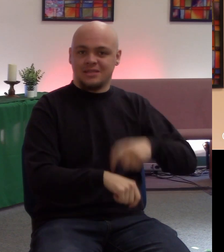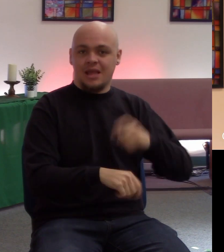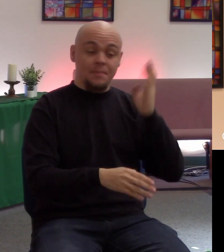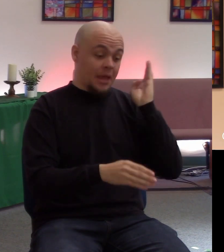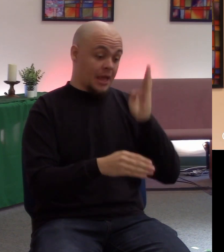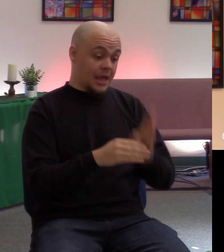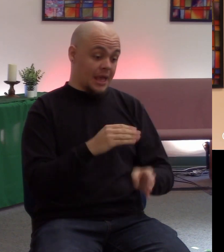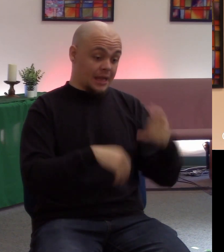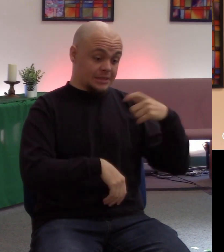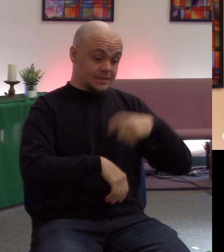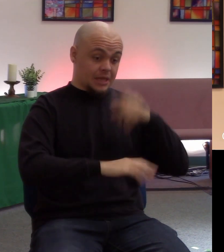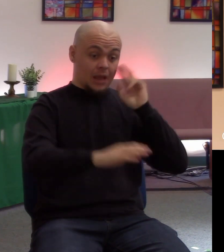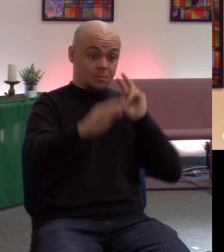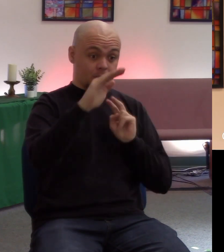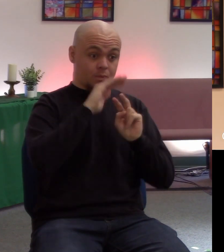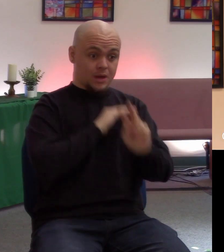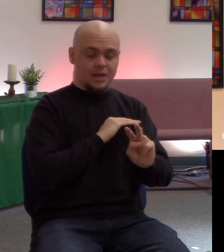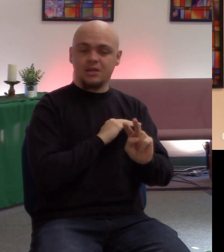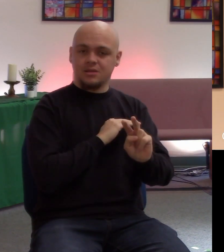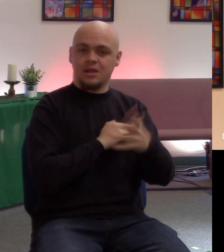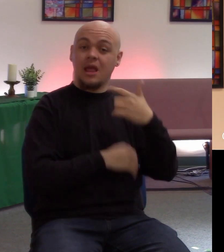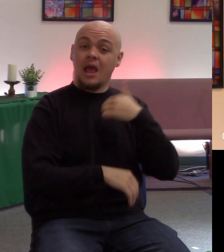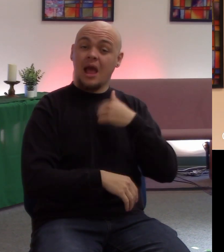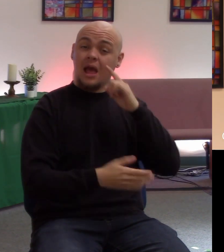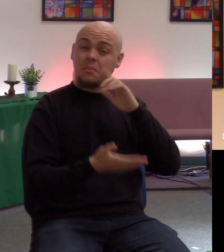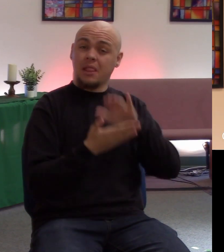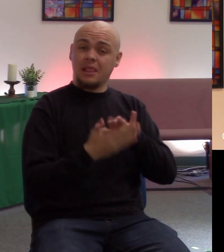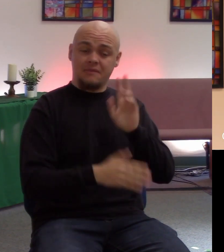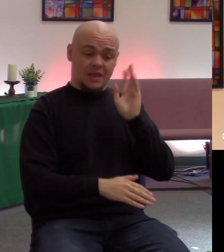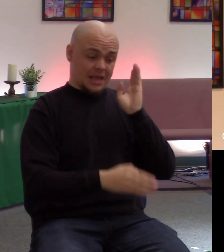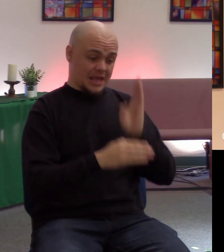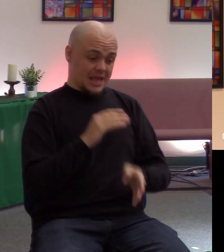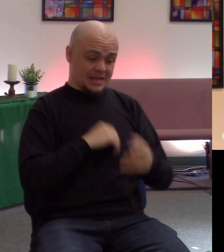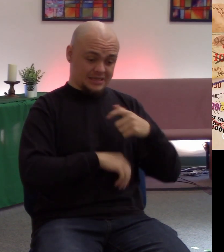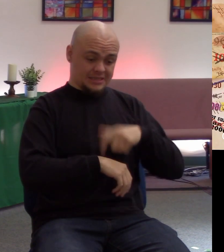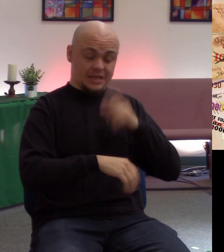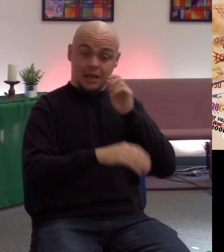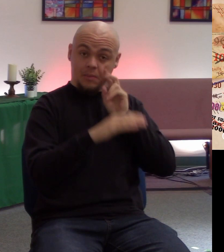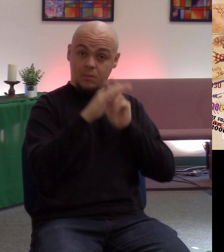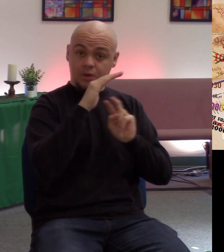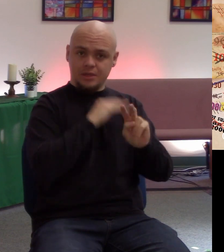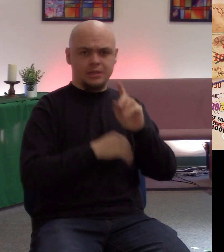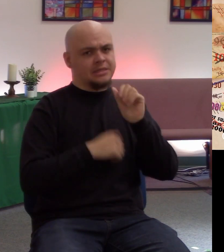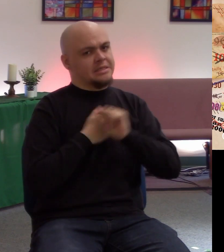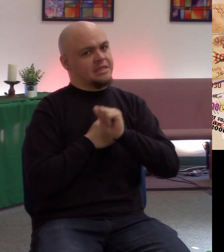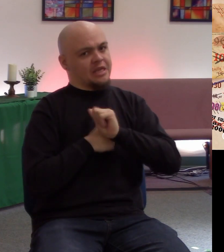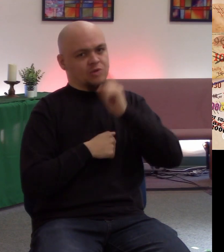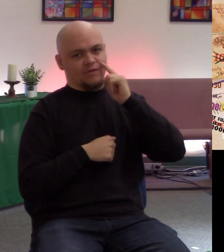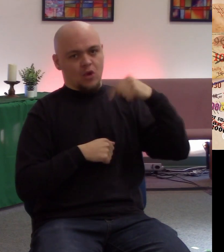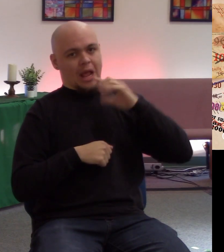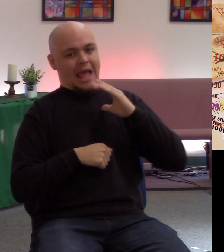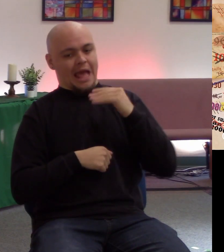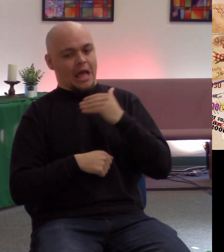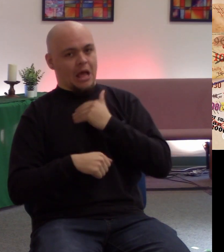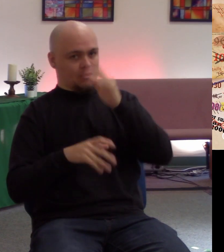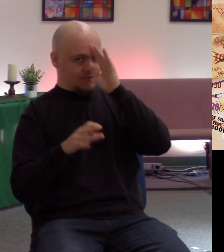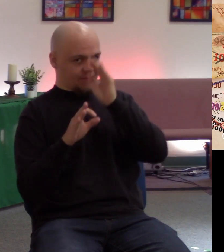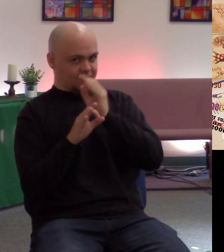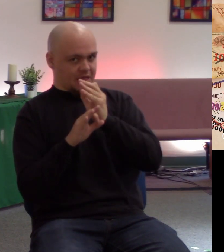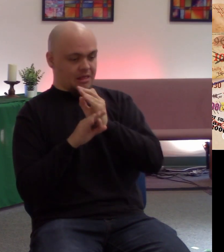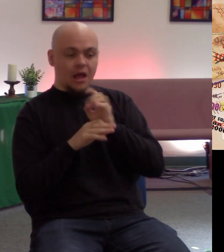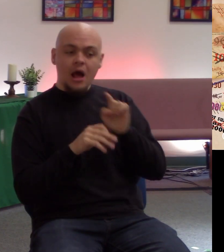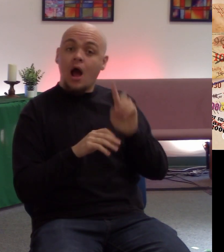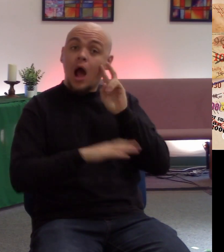Woo! End time predictions. I believe end time predictions are actually dangerous to our faith, and we need to